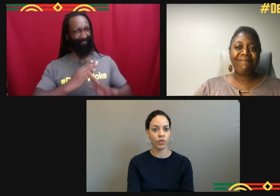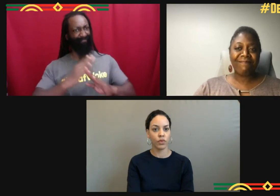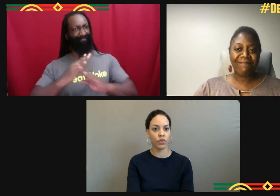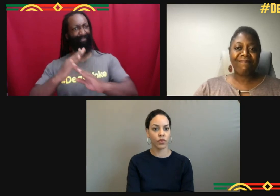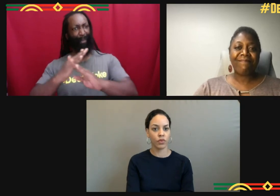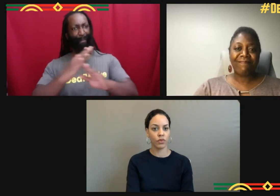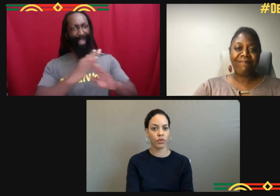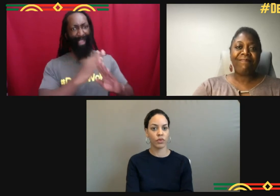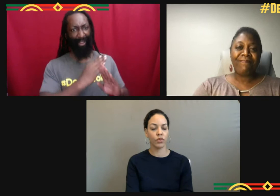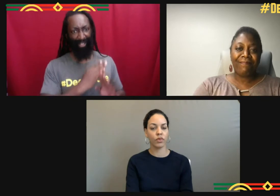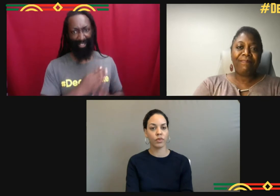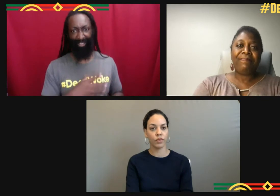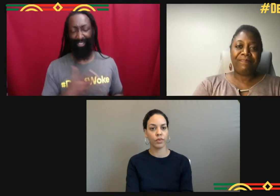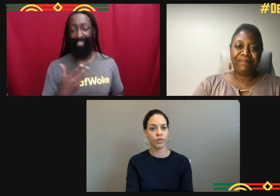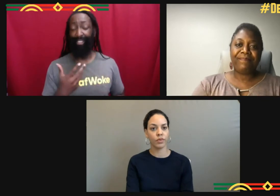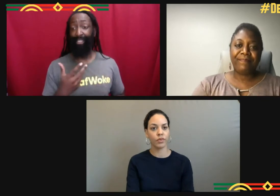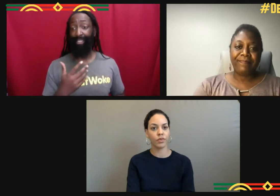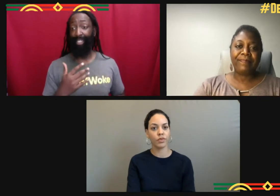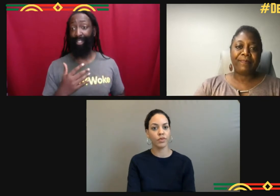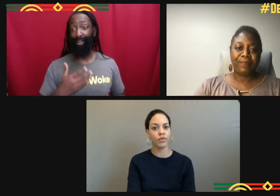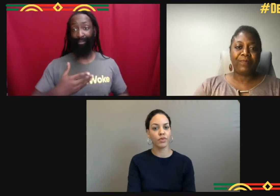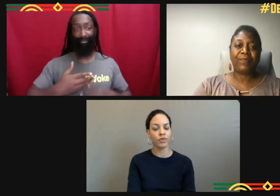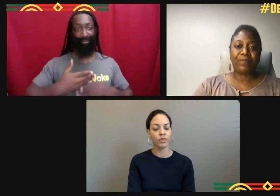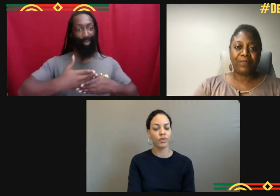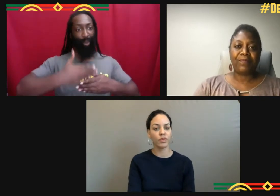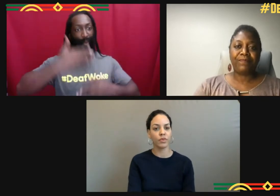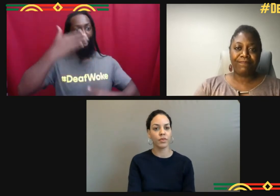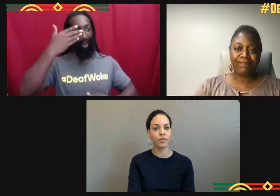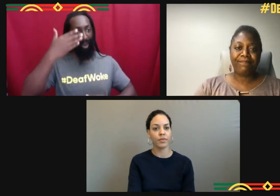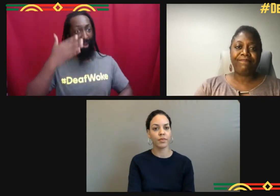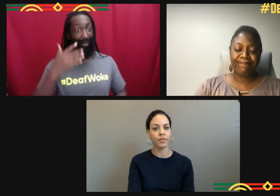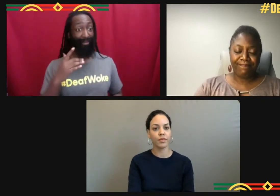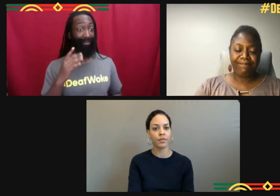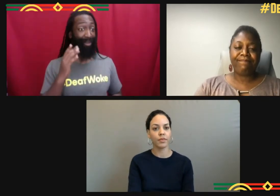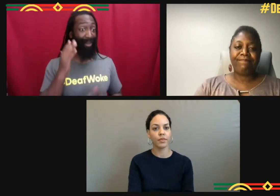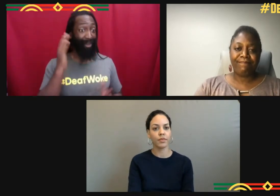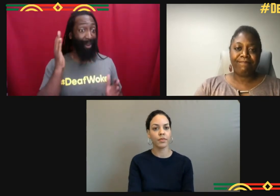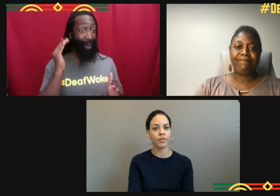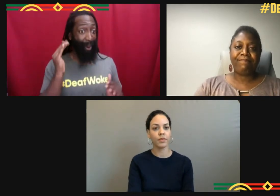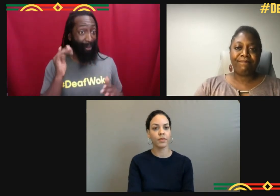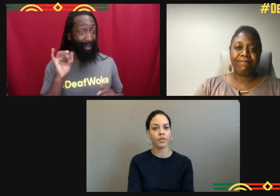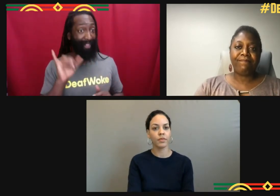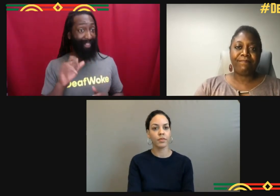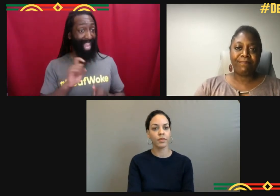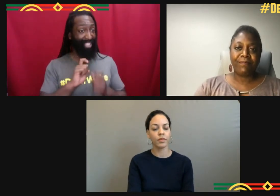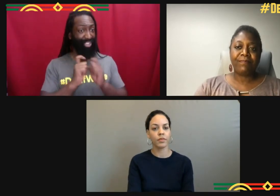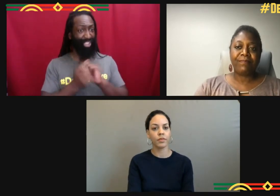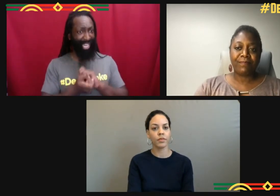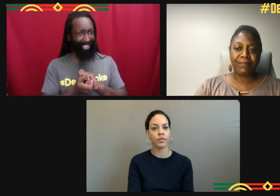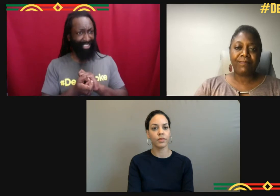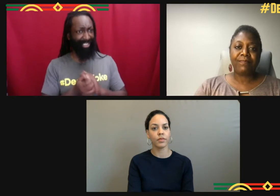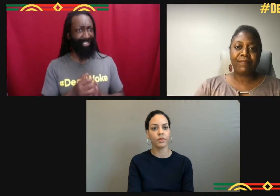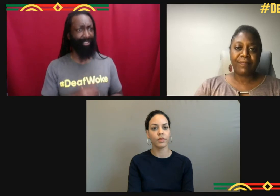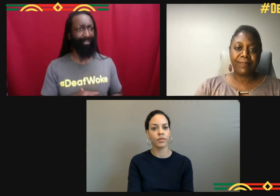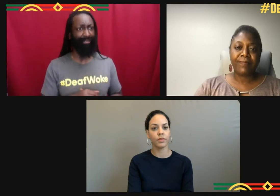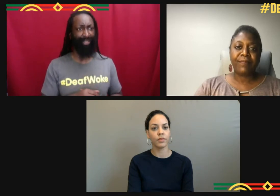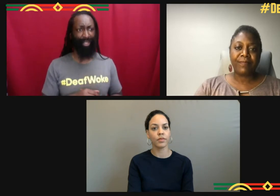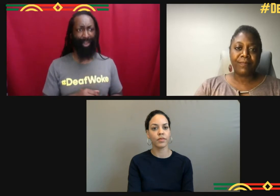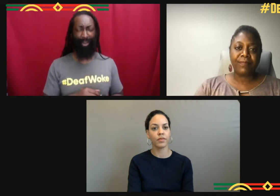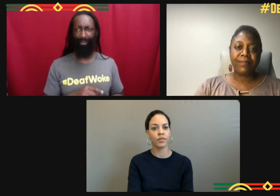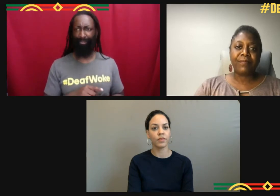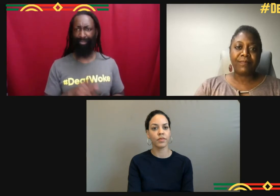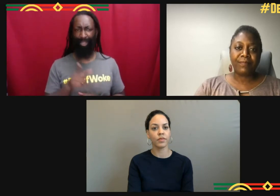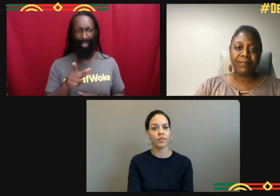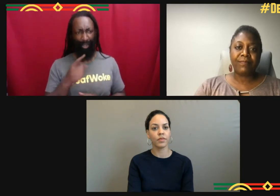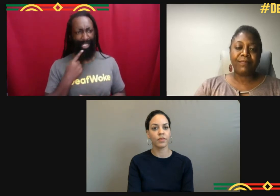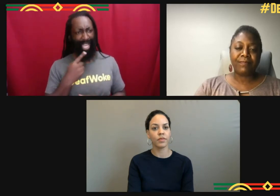Black dancers or organizations. There just seems to be mountains of barriers, you know, walls that we